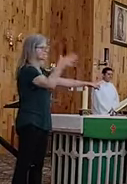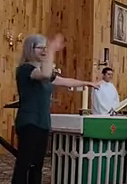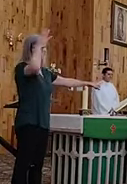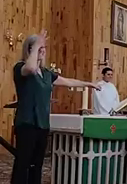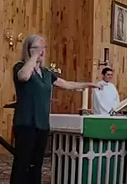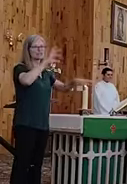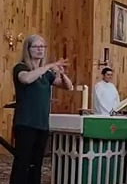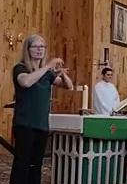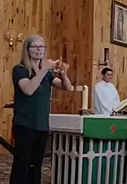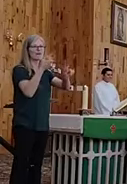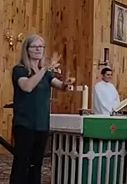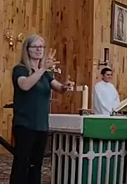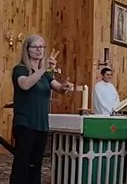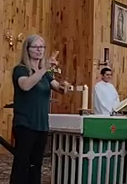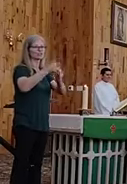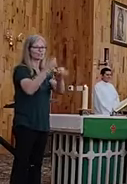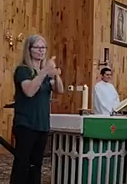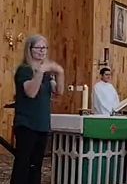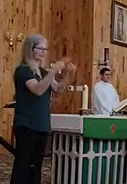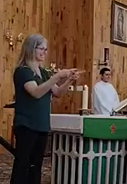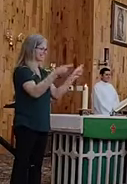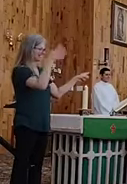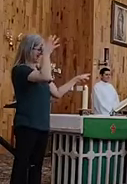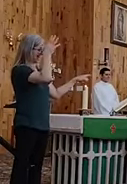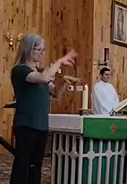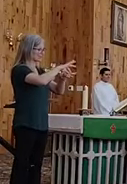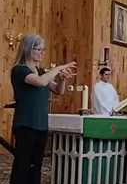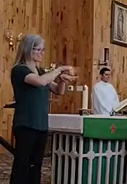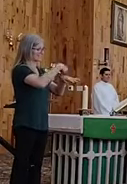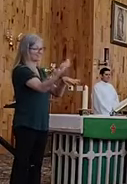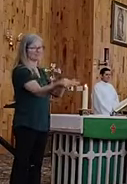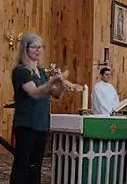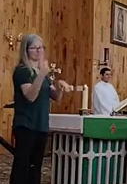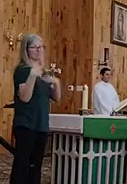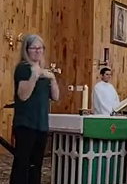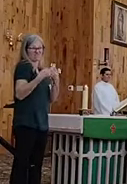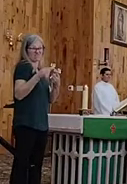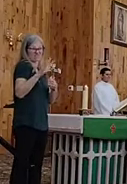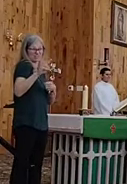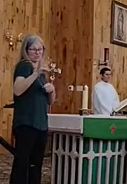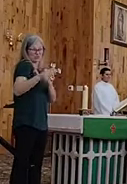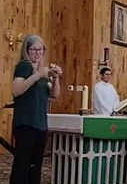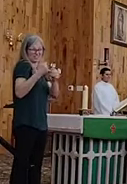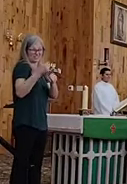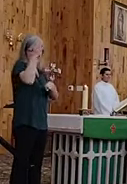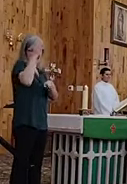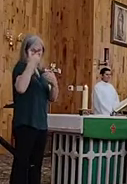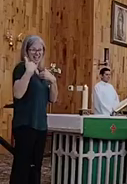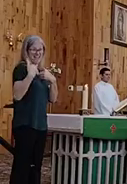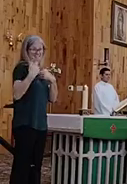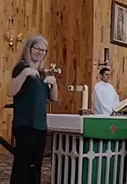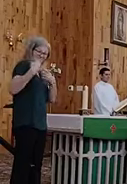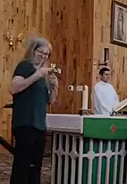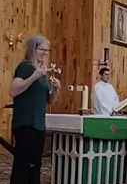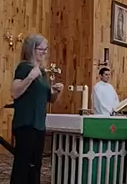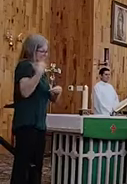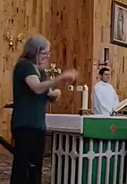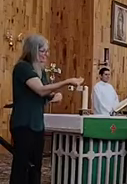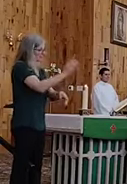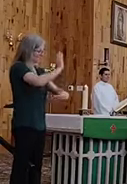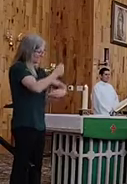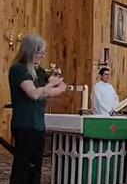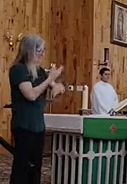So the daddy, this is Daddy's ring, he's given it to them after 52 years, Pastor Simon, right? So his blessing. Lord God,